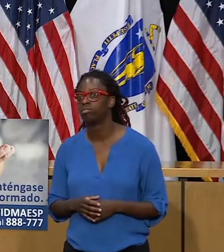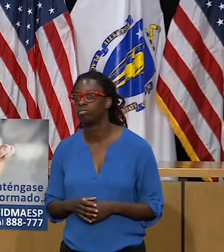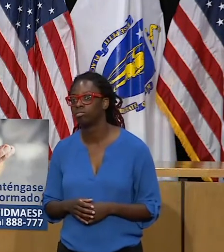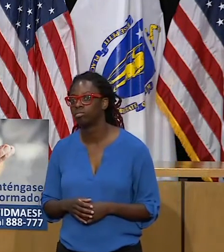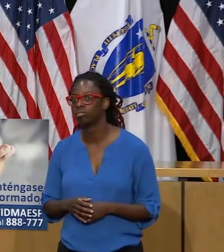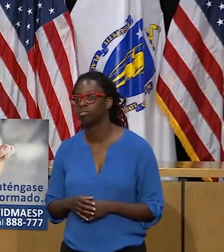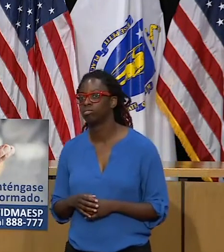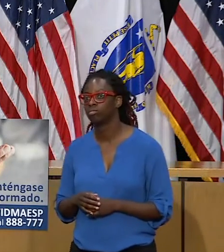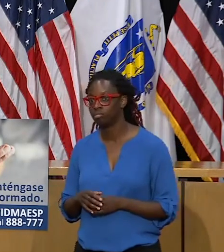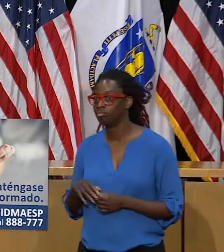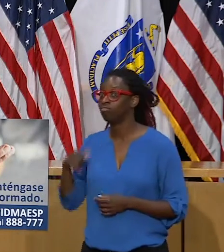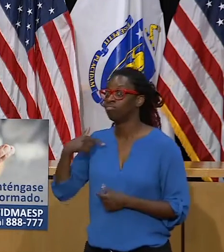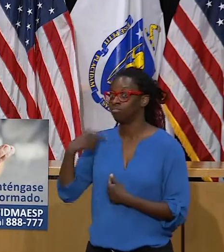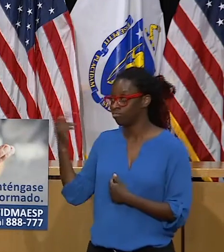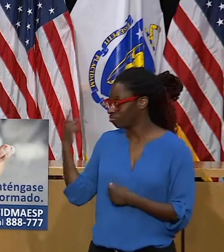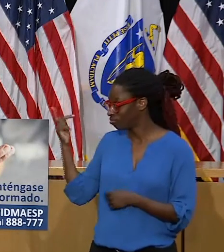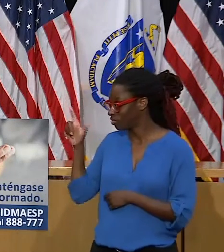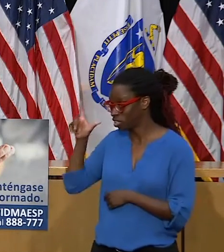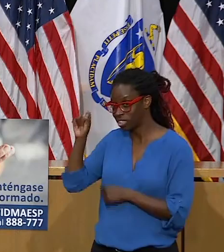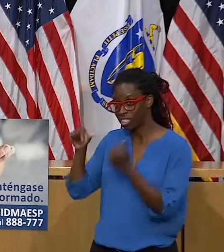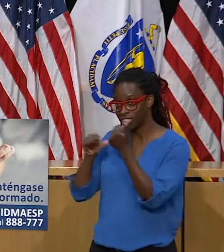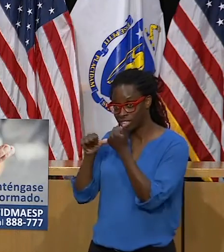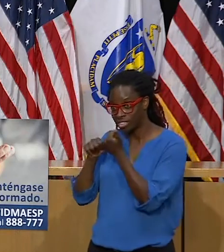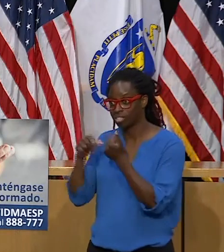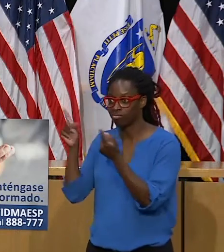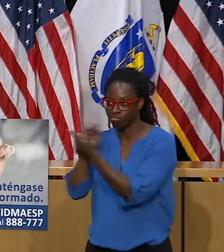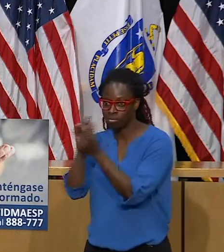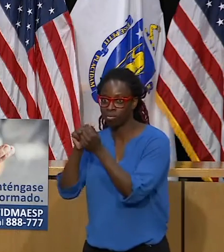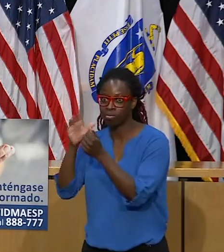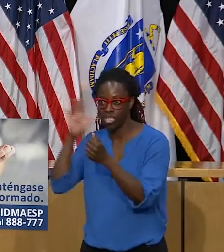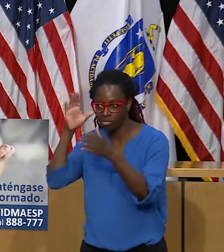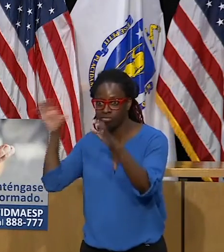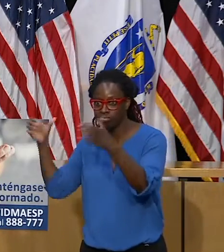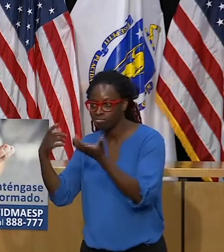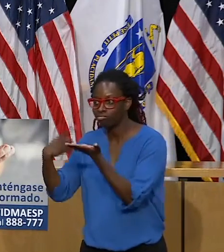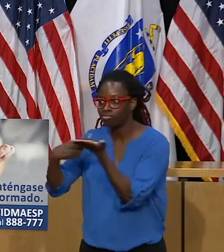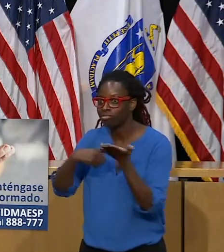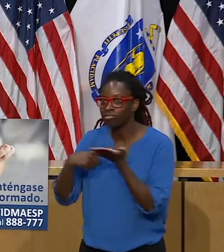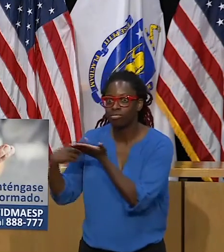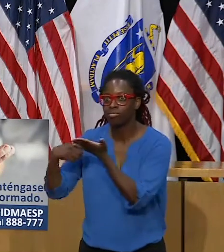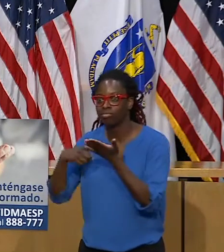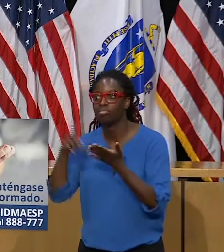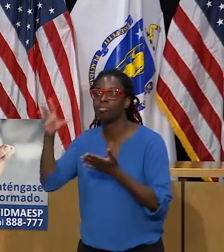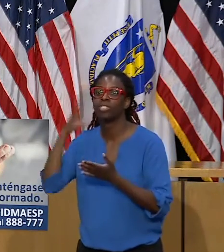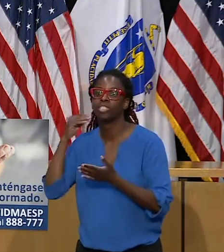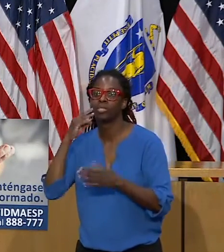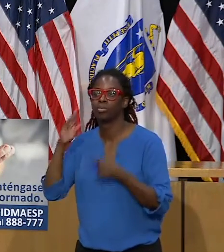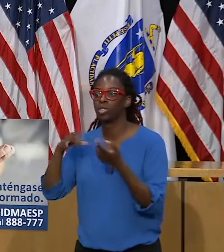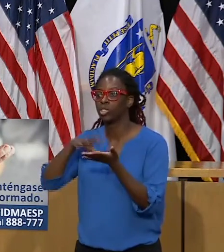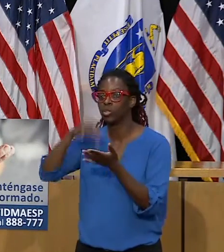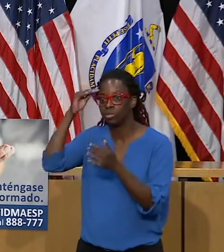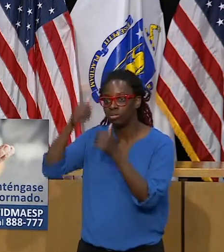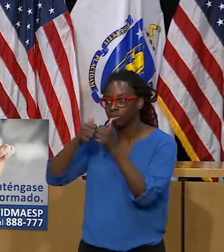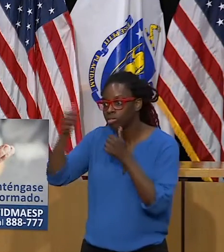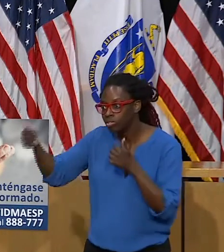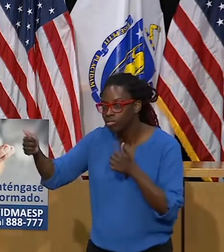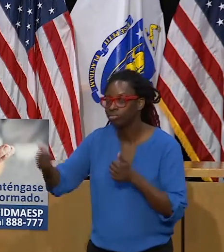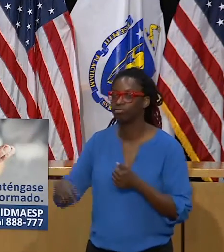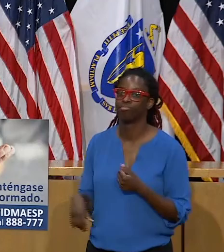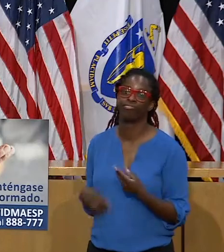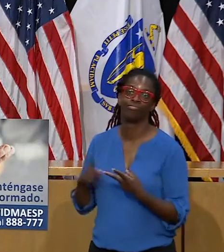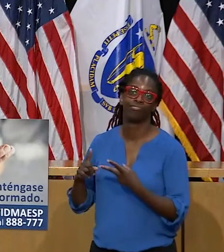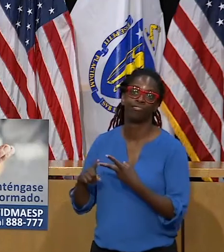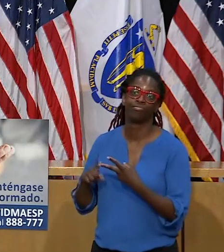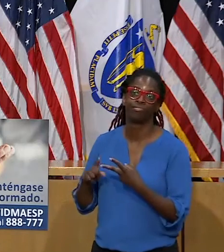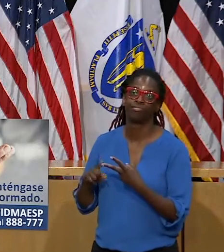everything from the remote learning program that was put in place by our kids' school was terrific to it